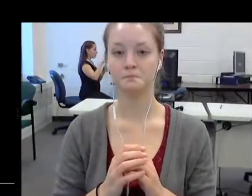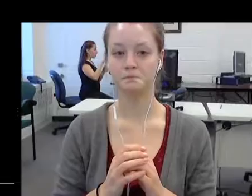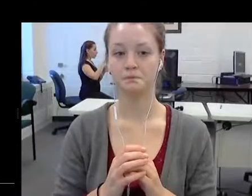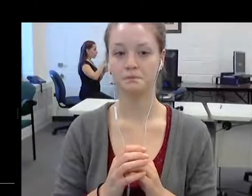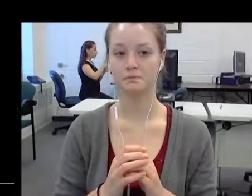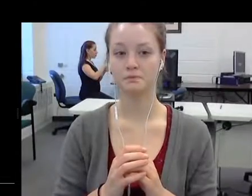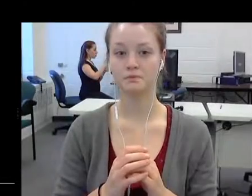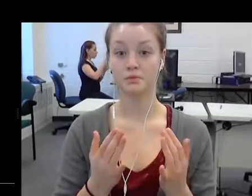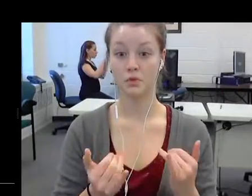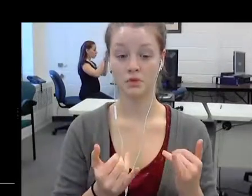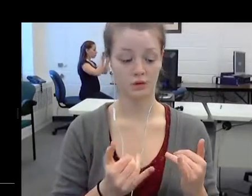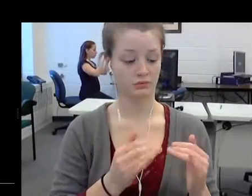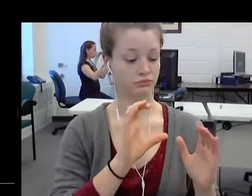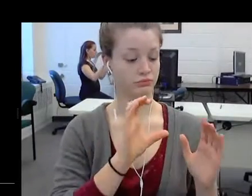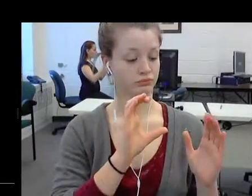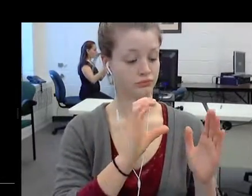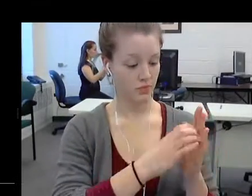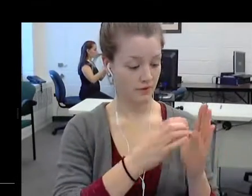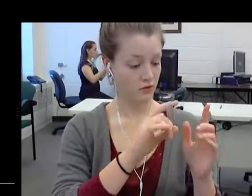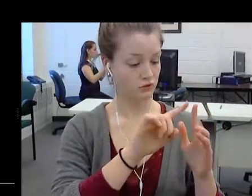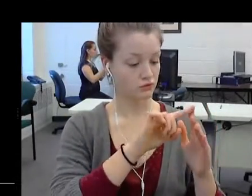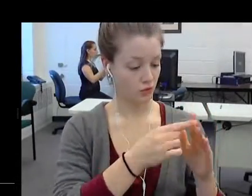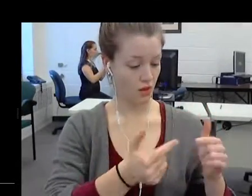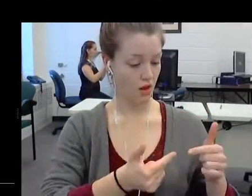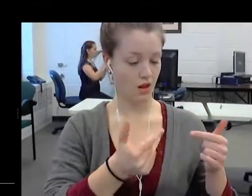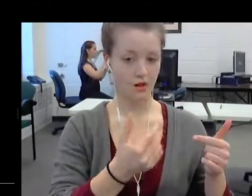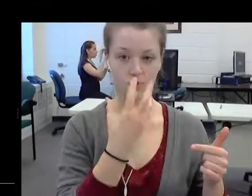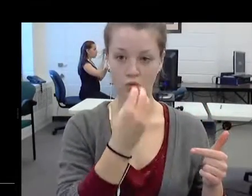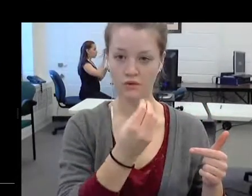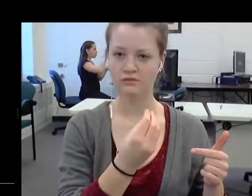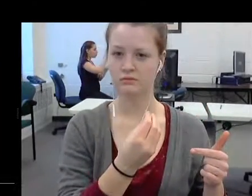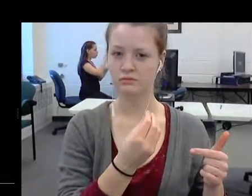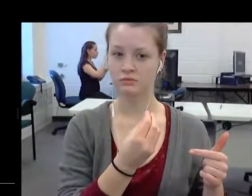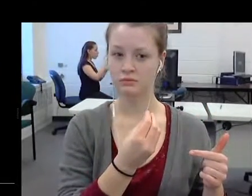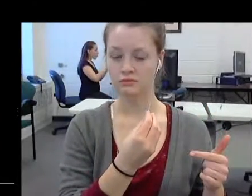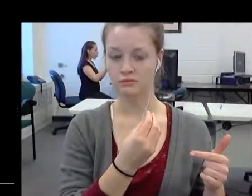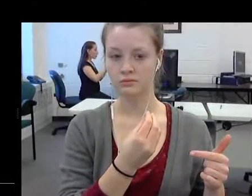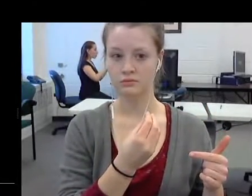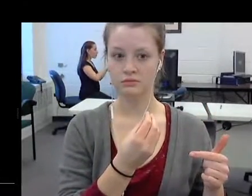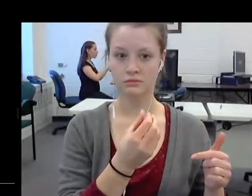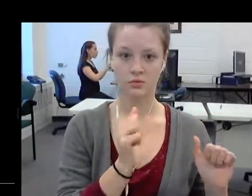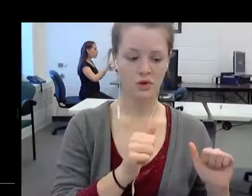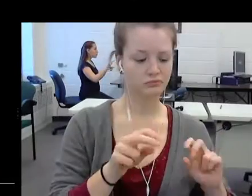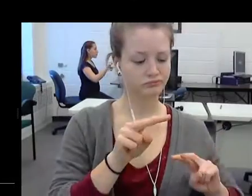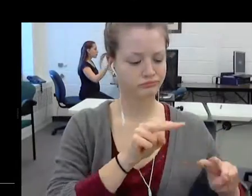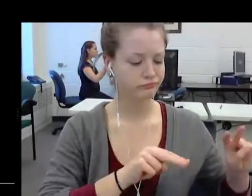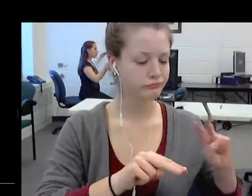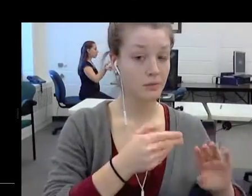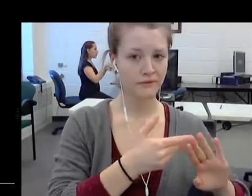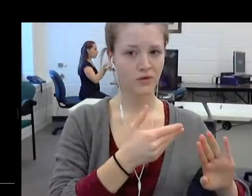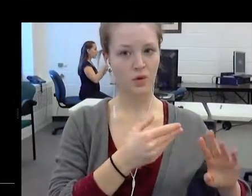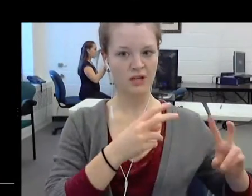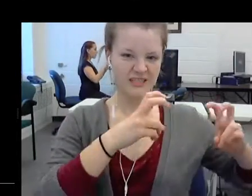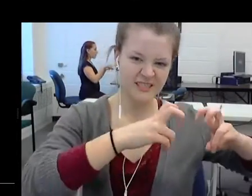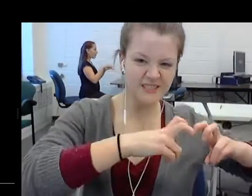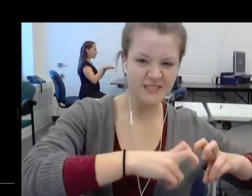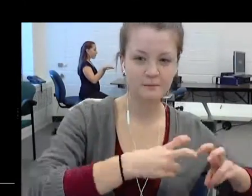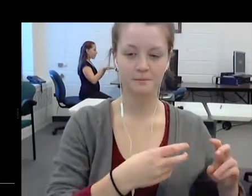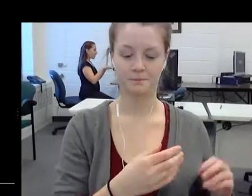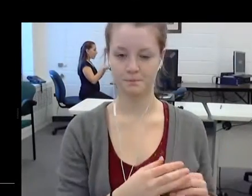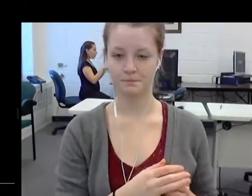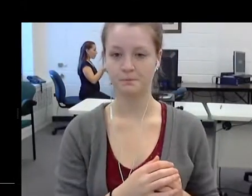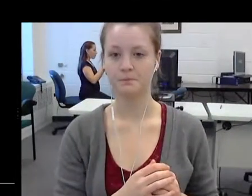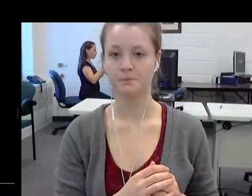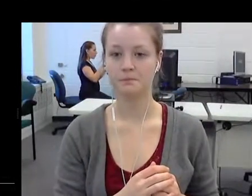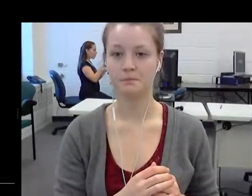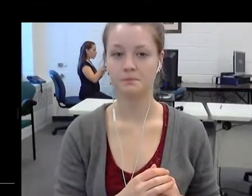off here, the life of a wolf, and it's helpful to kind of survey the text before you start doing